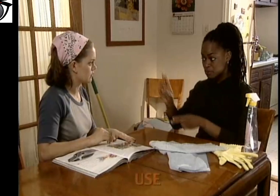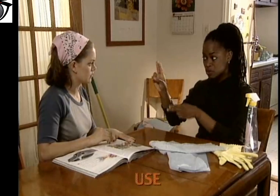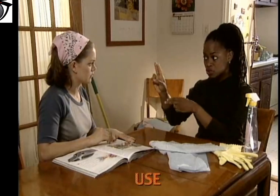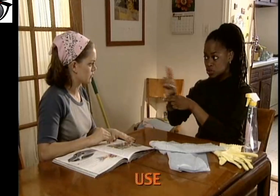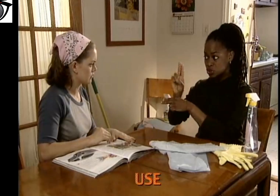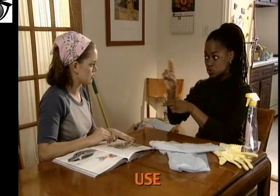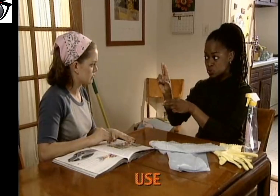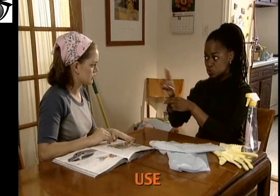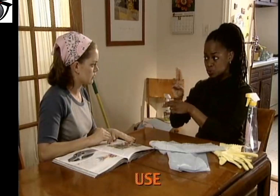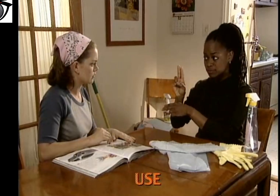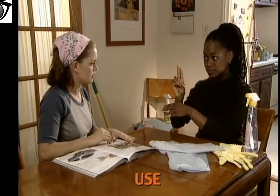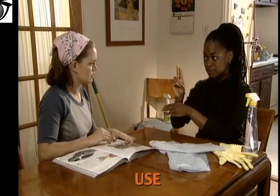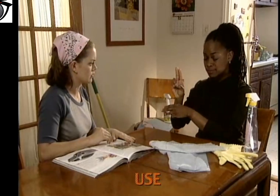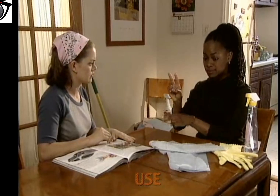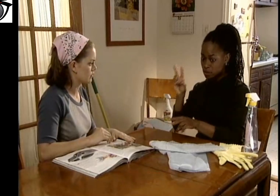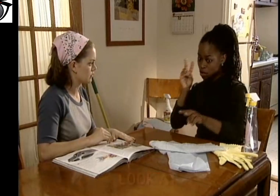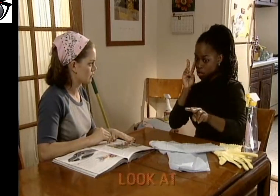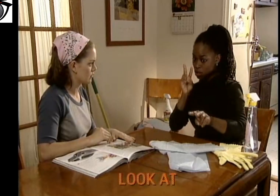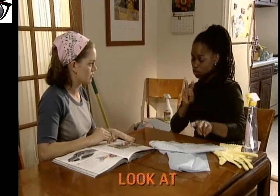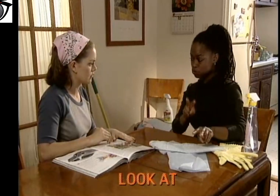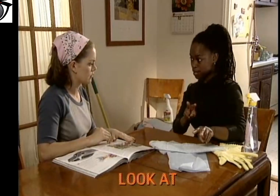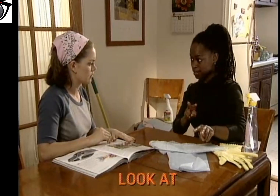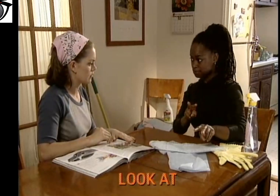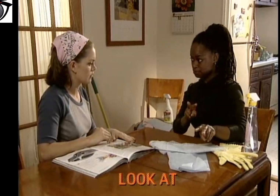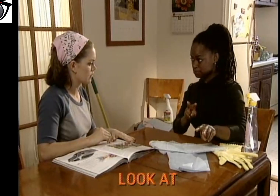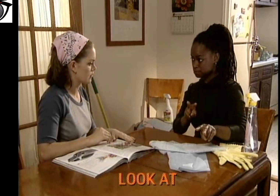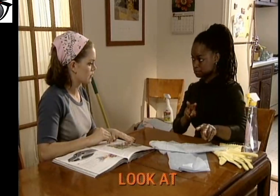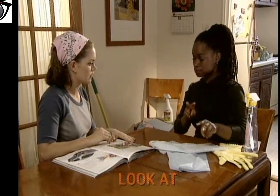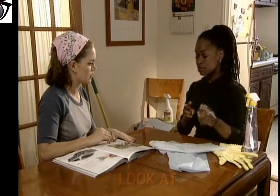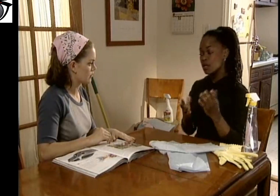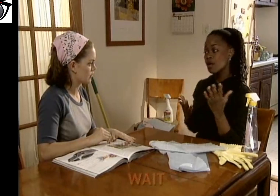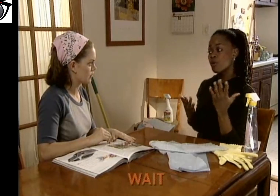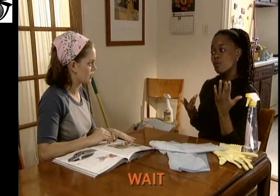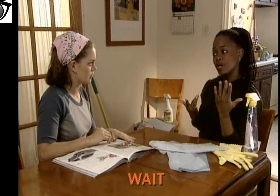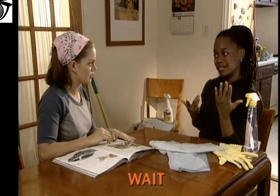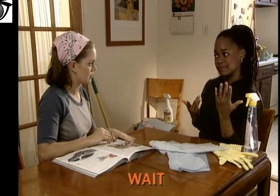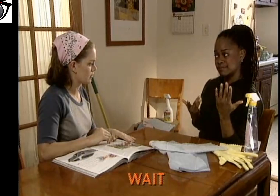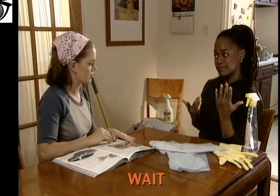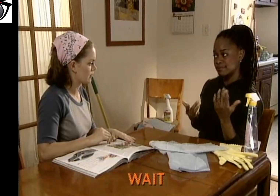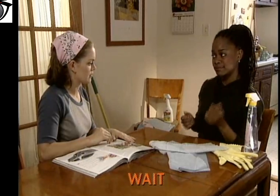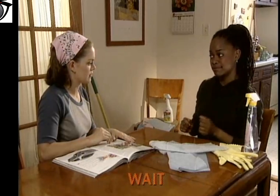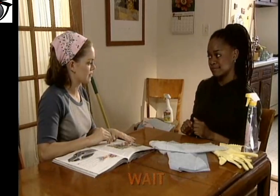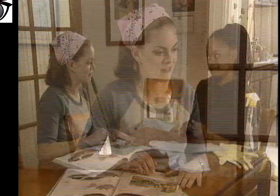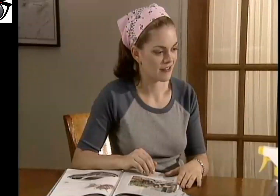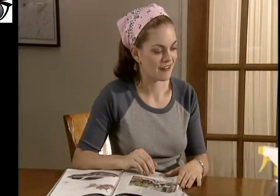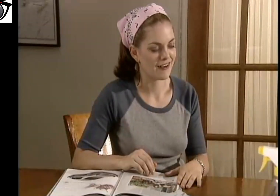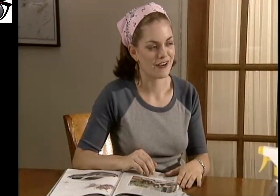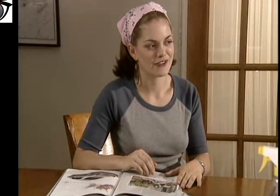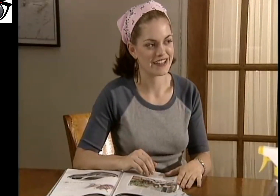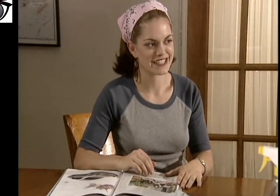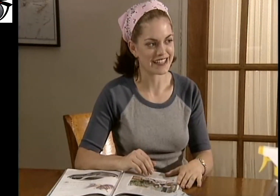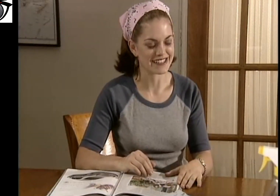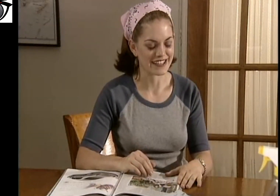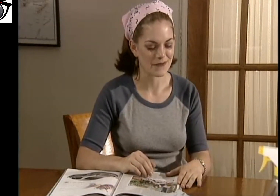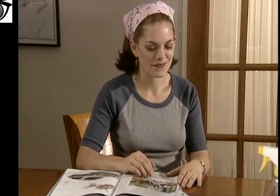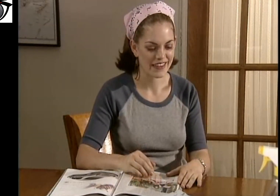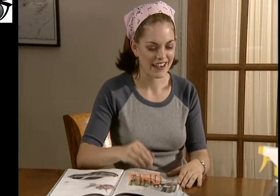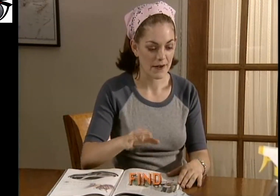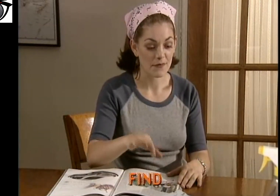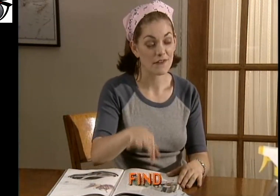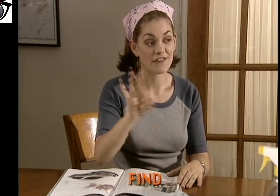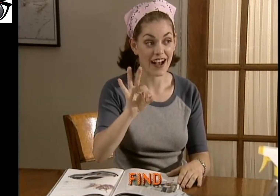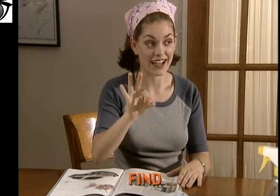Play. Use. Look at. Wait. Oh, that's